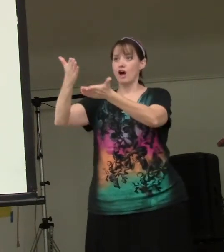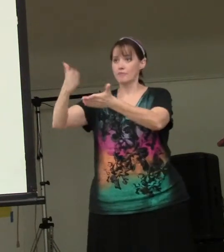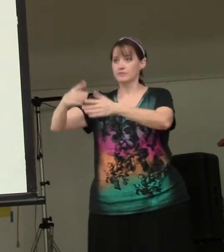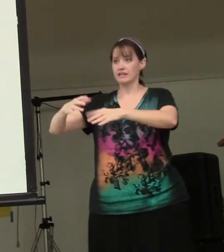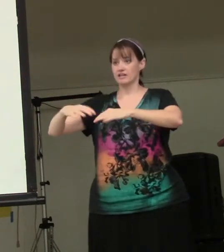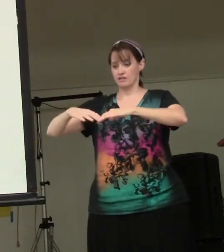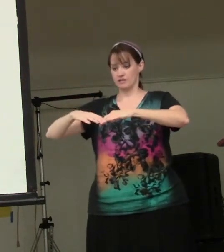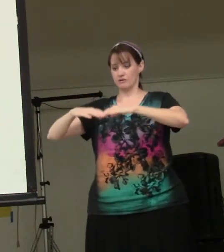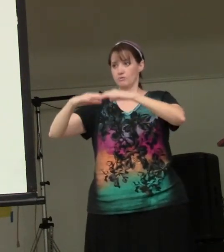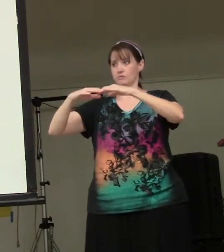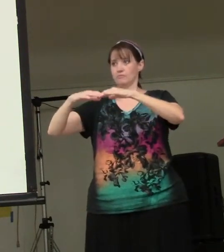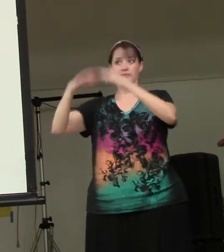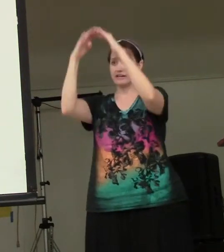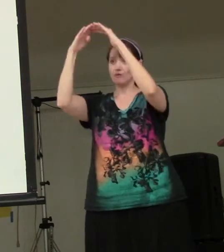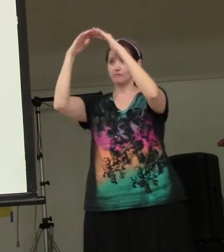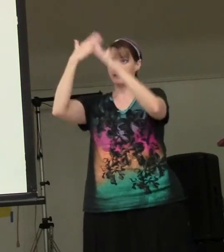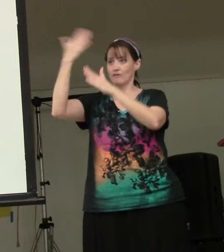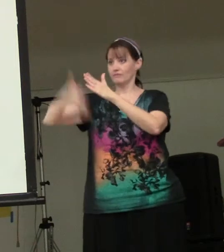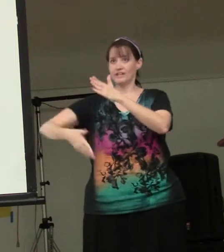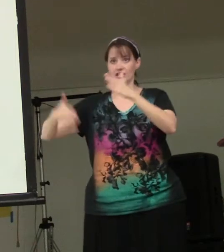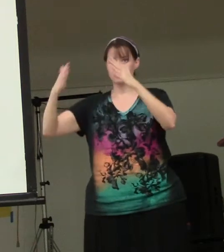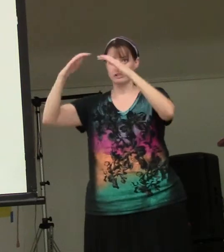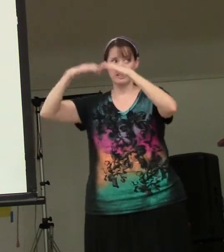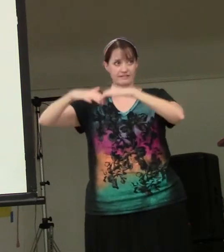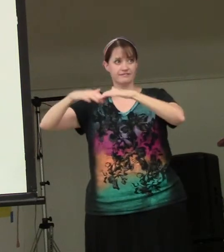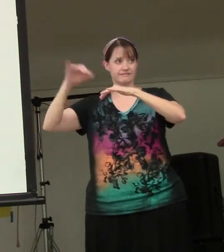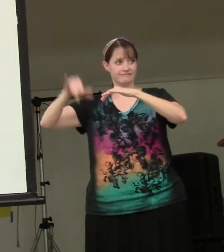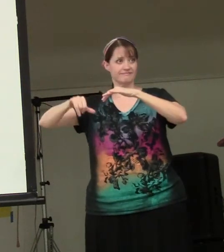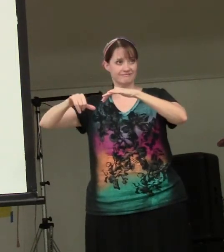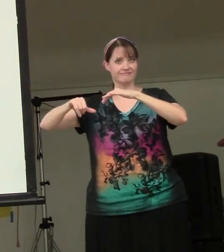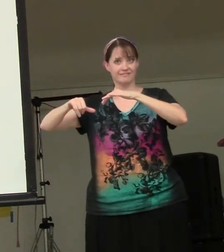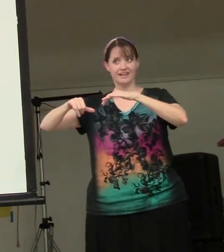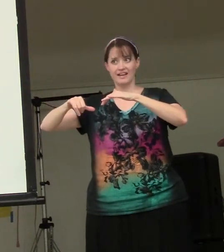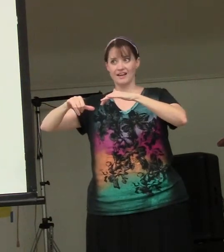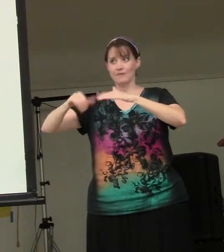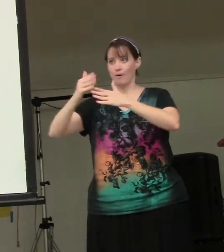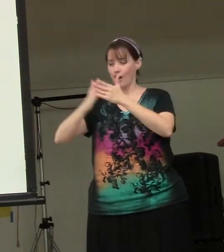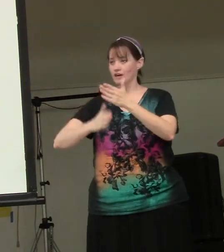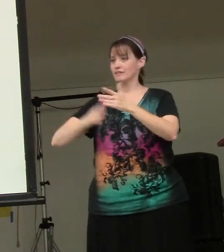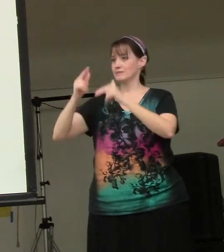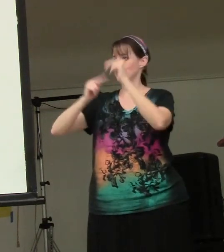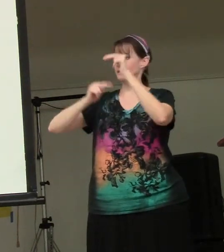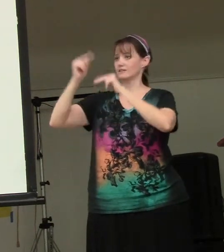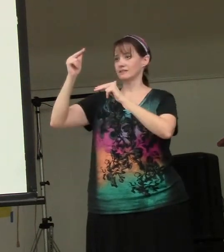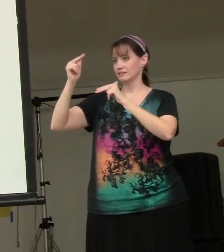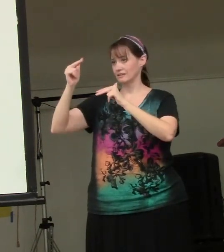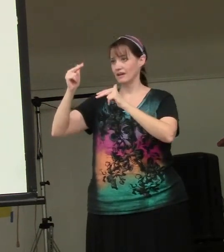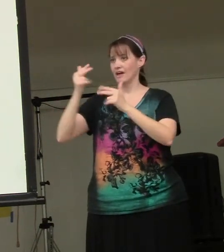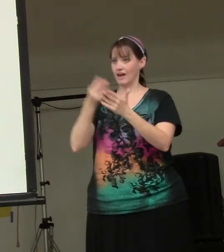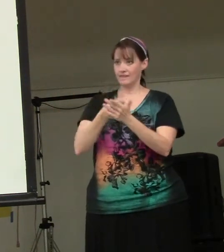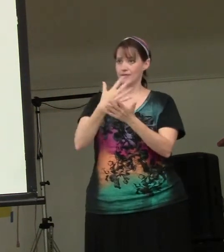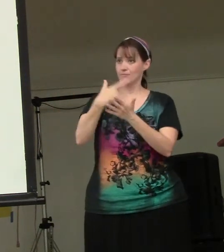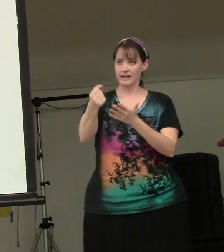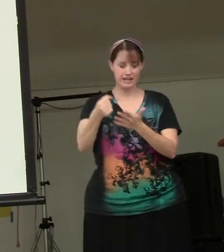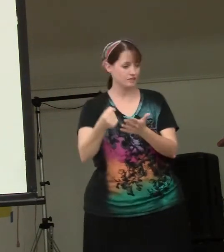stops. They don't finish. They like part of it is built, and then their money has run